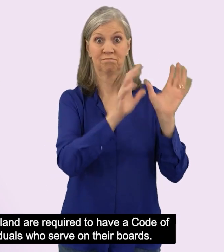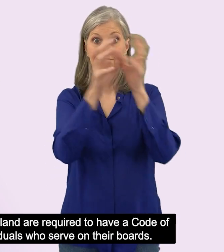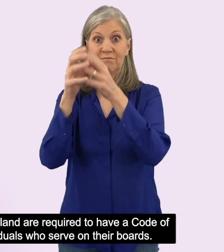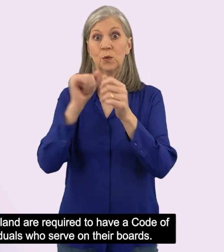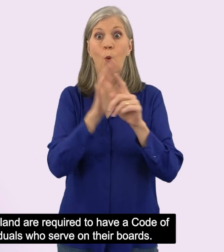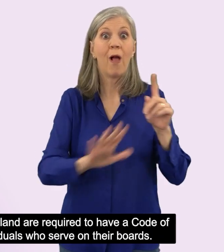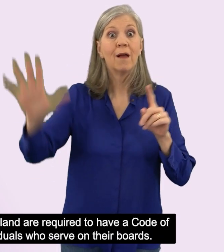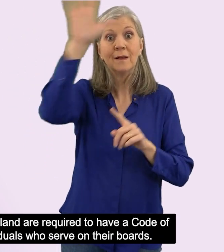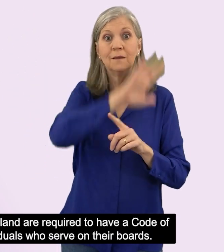1.1.